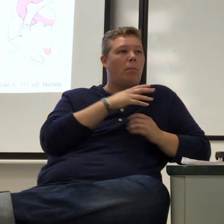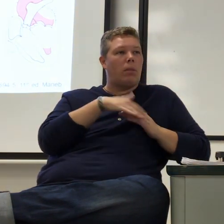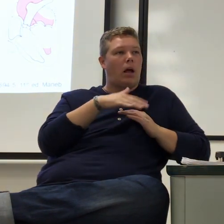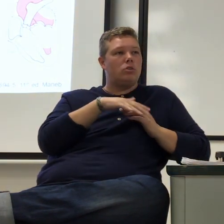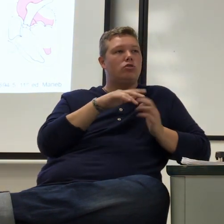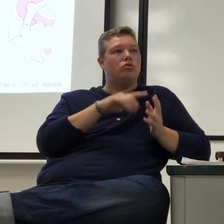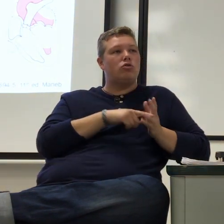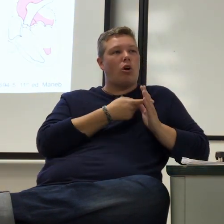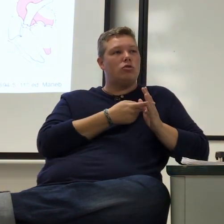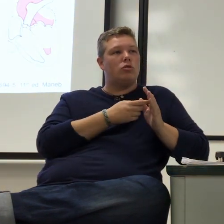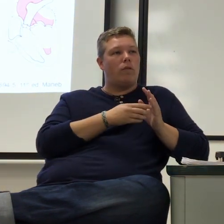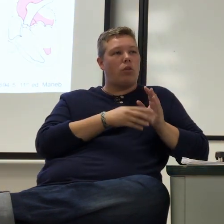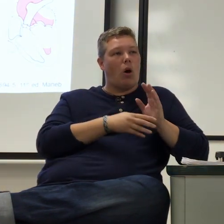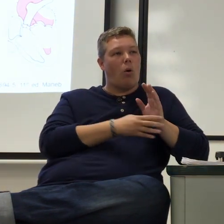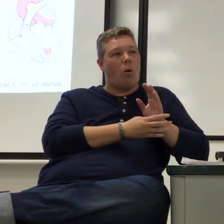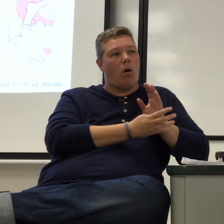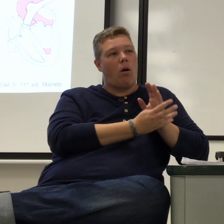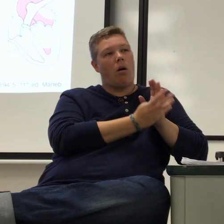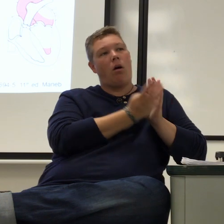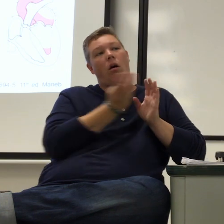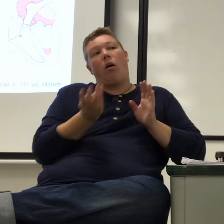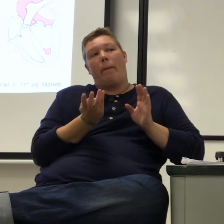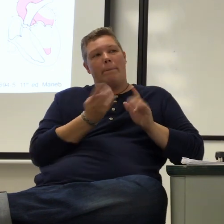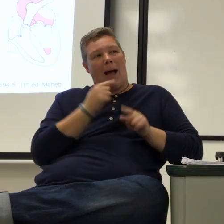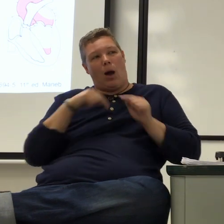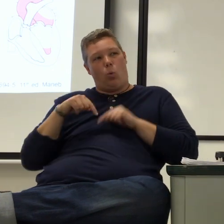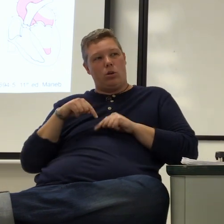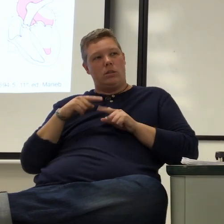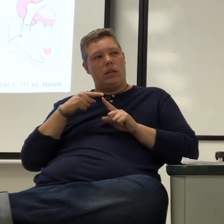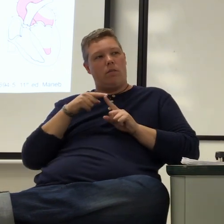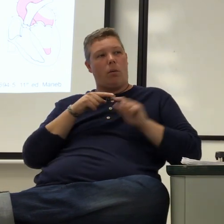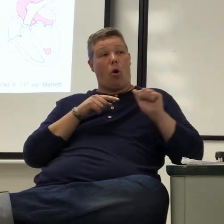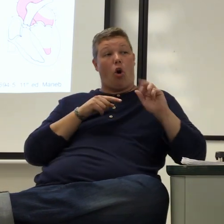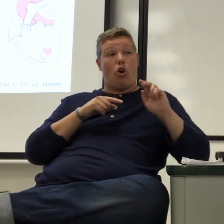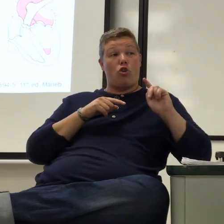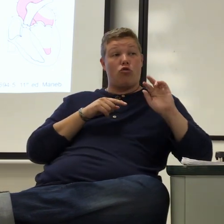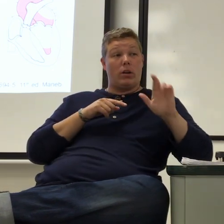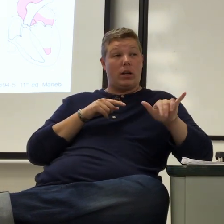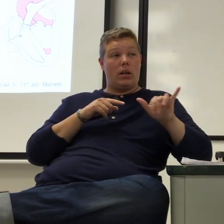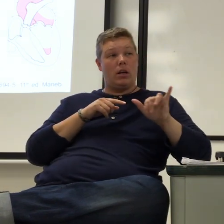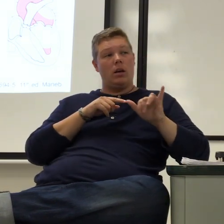backwards from artery back into ventricle. But at that point,